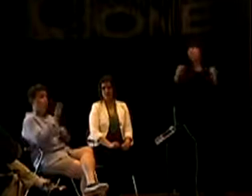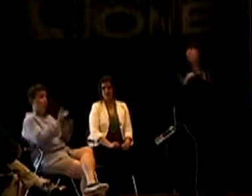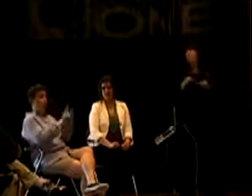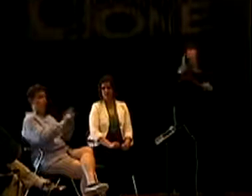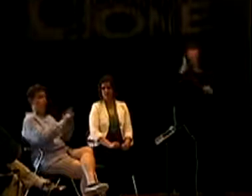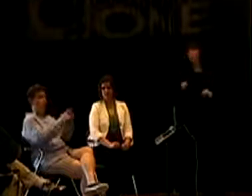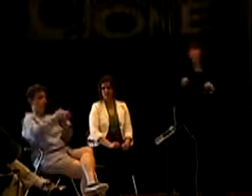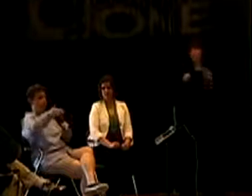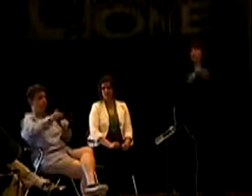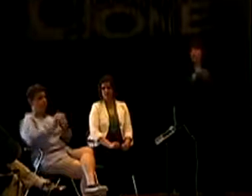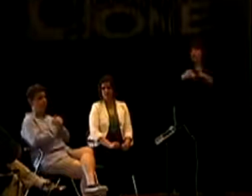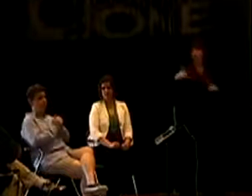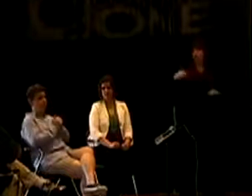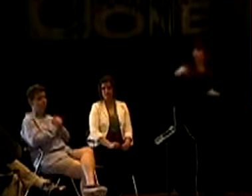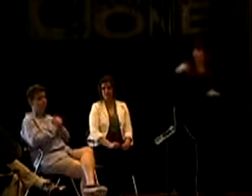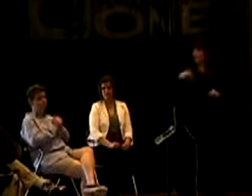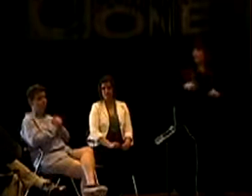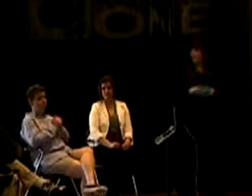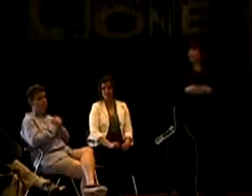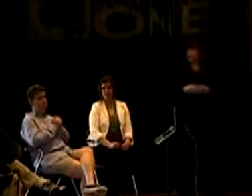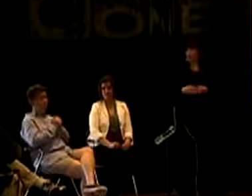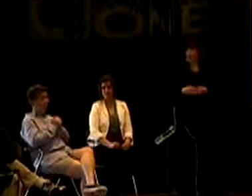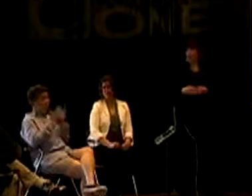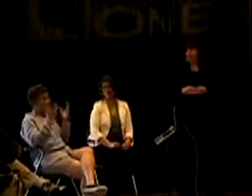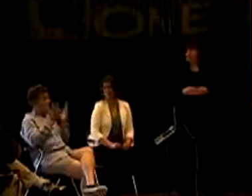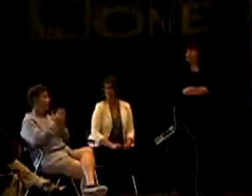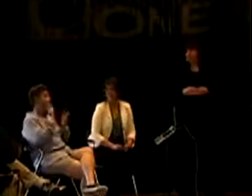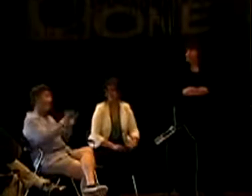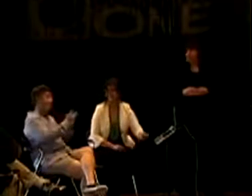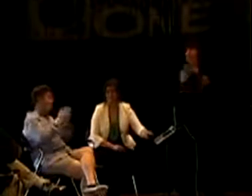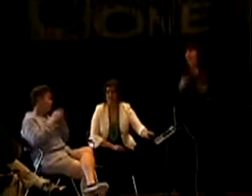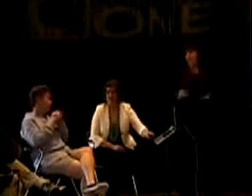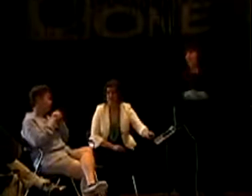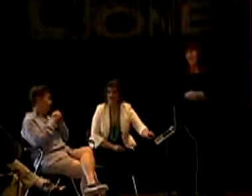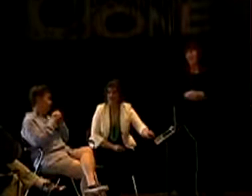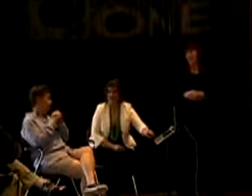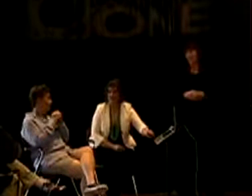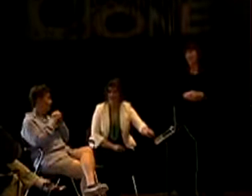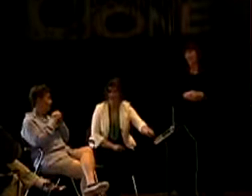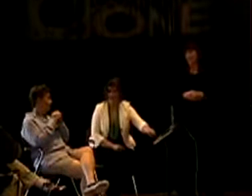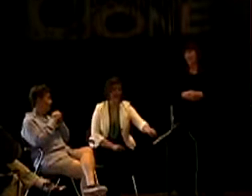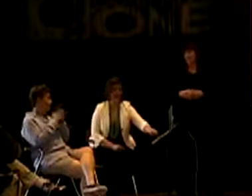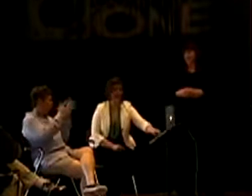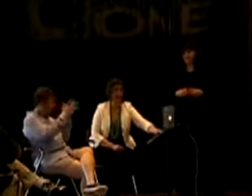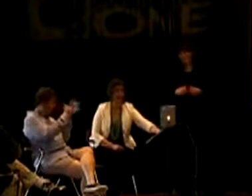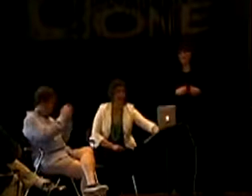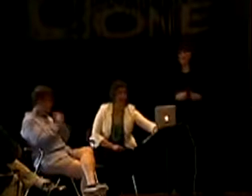hoping to see more things like this in the future. So thank you so much, Adina. Aditi,